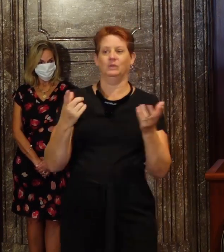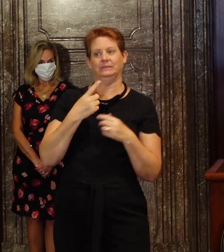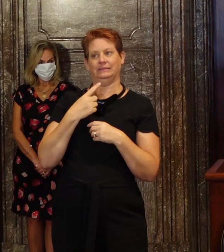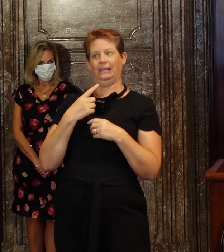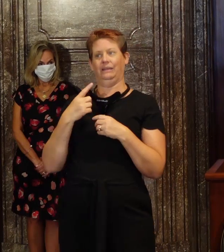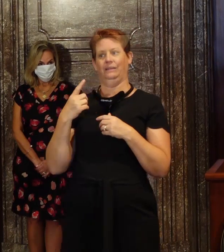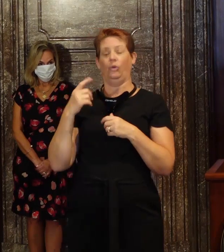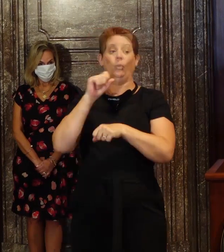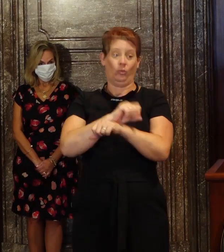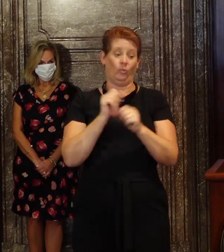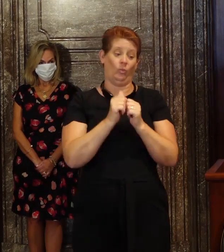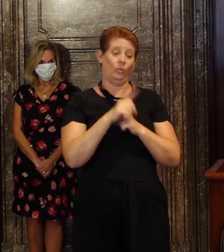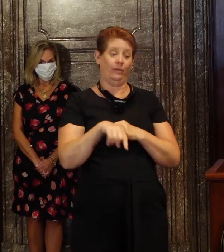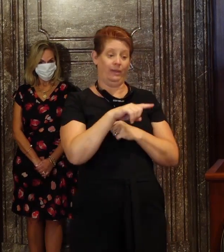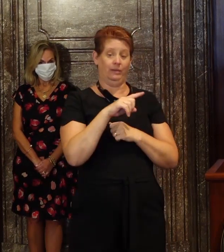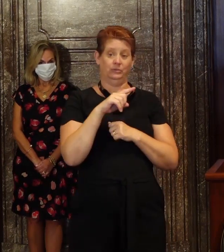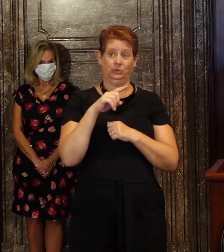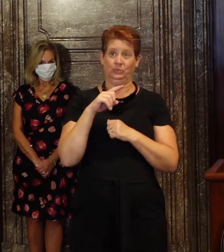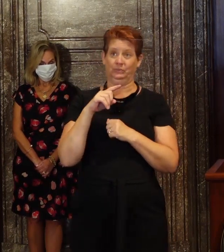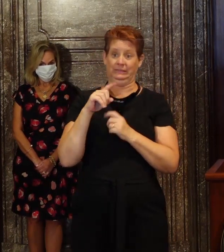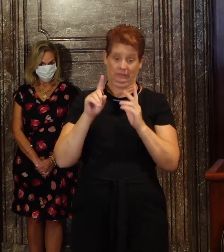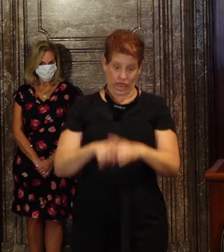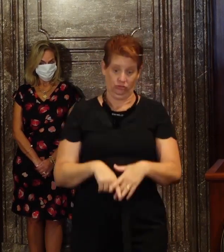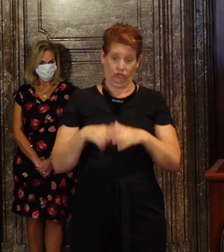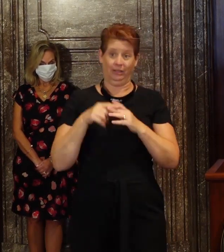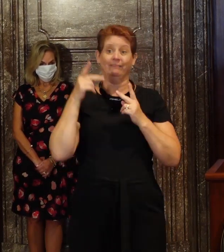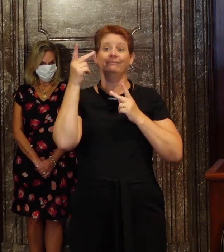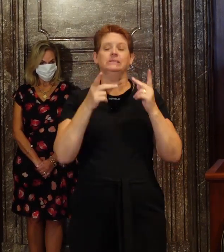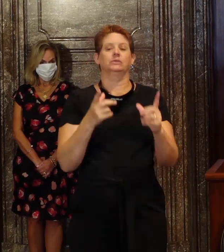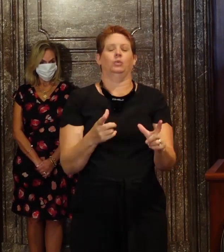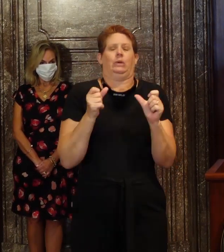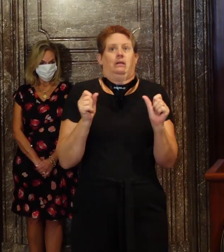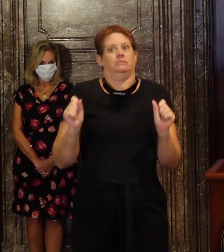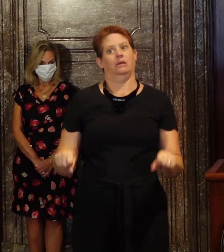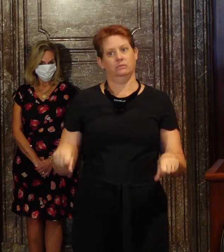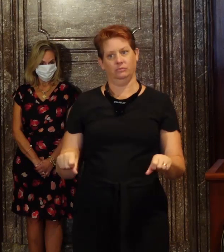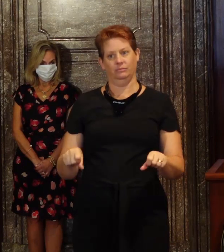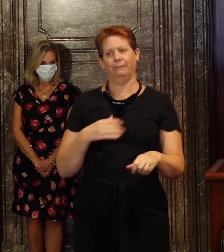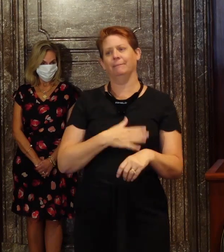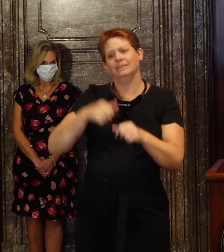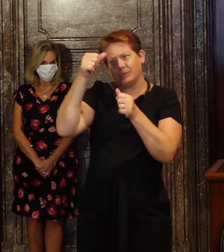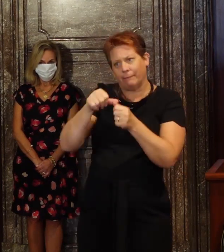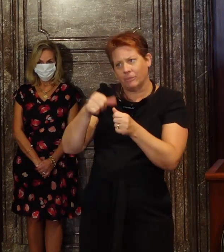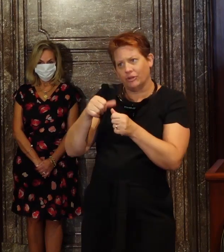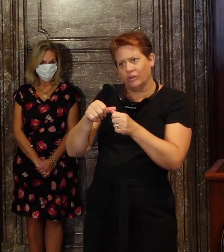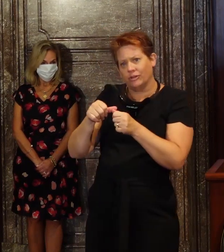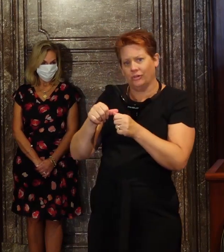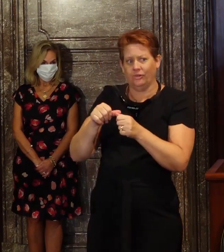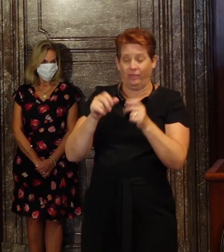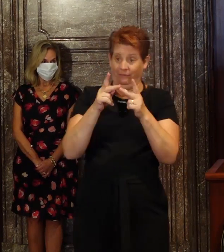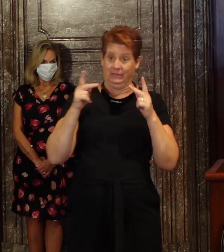suffice it to say that we will work with them to open to visitation as quickly as possible. And please keep in mind that the